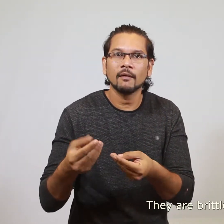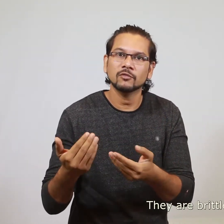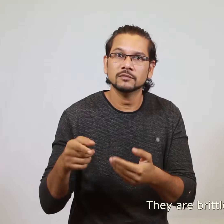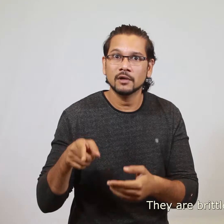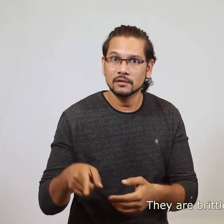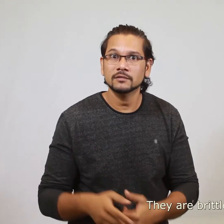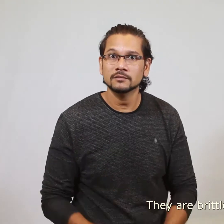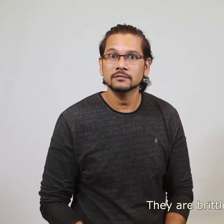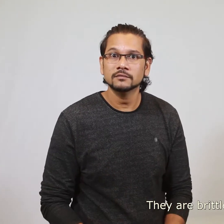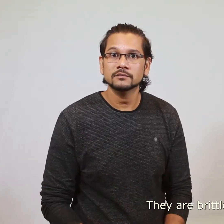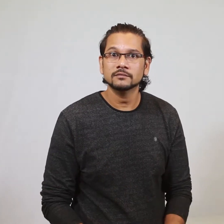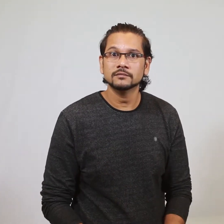They are brittle.